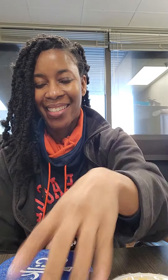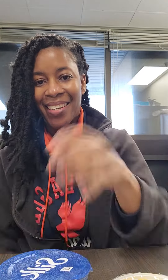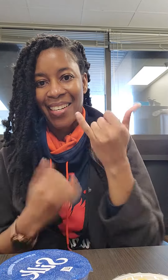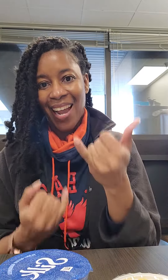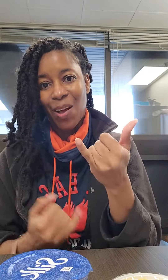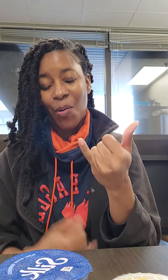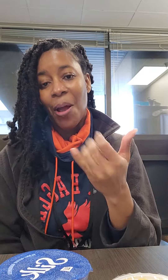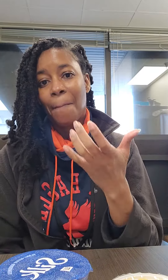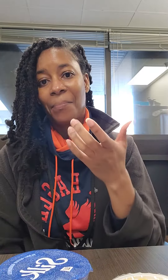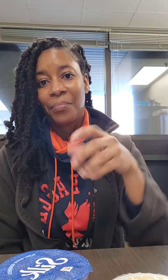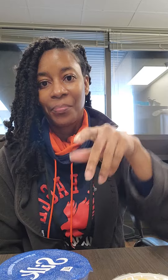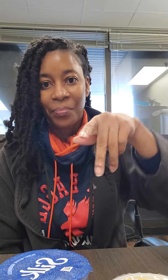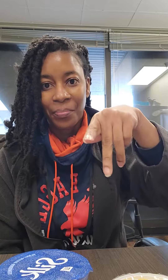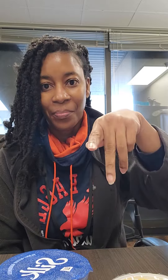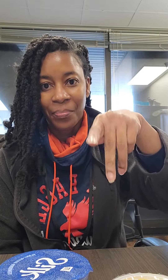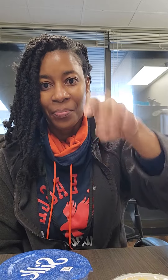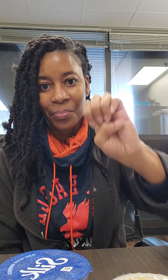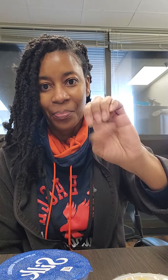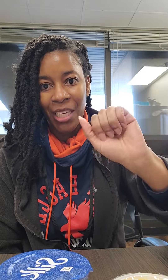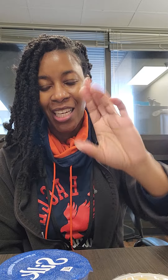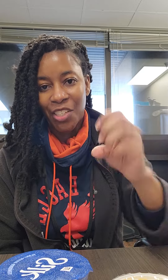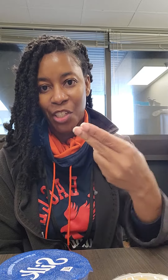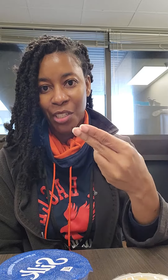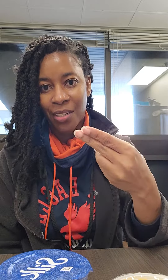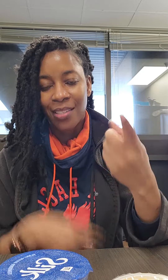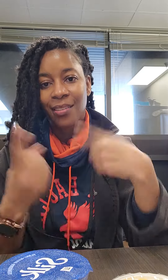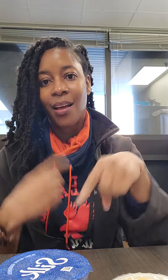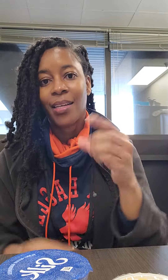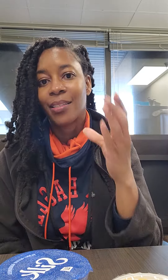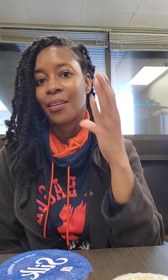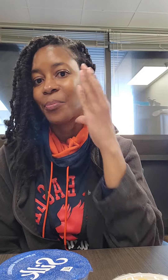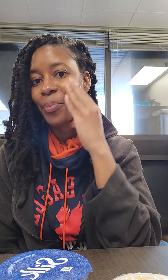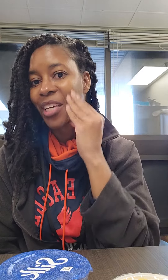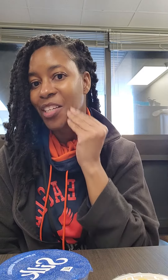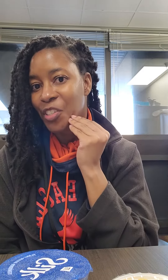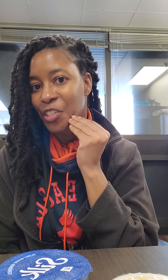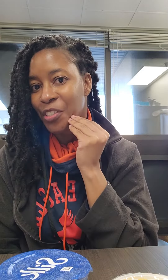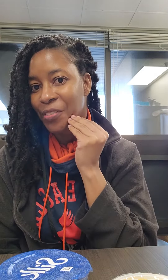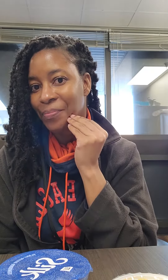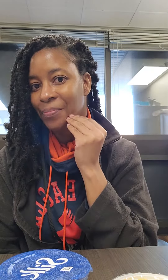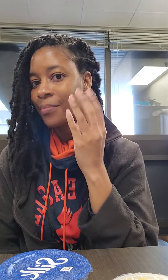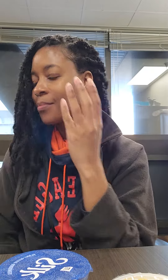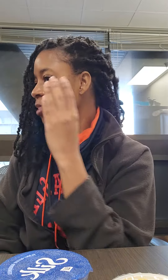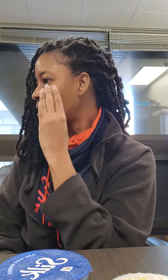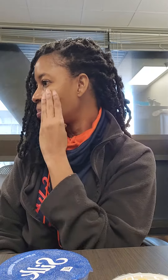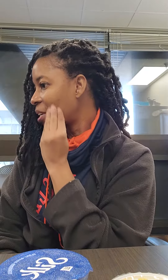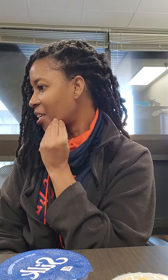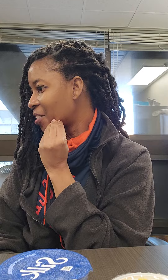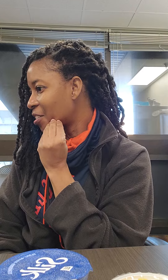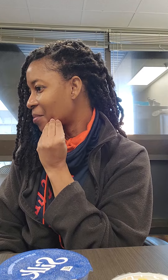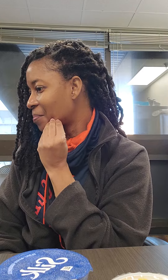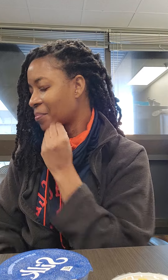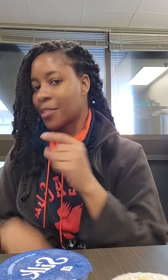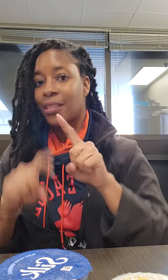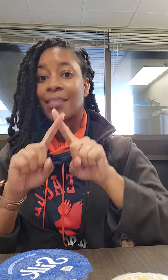Now, peach is signed peach. Peach. That's